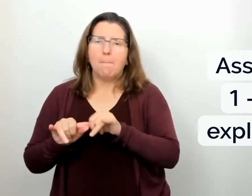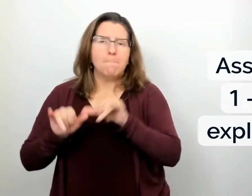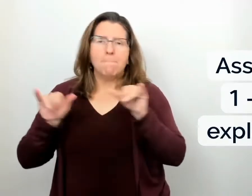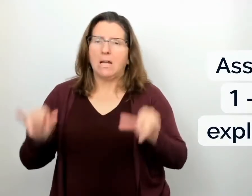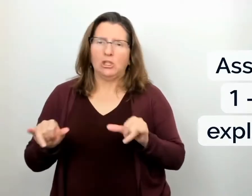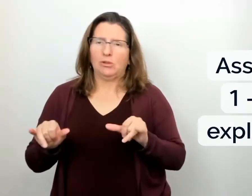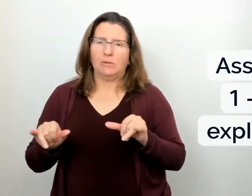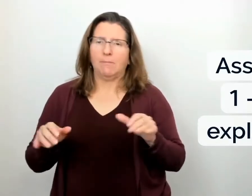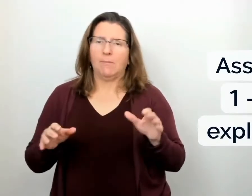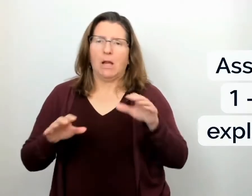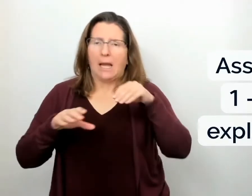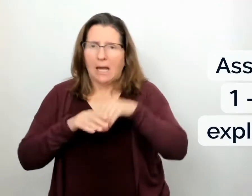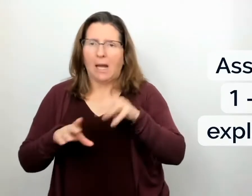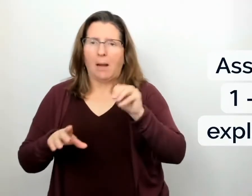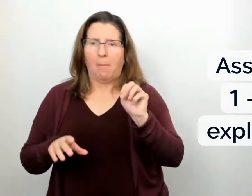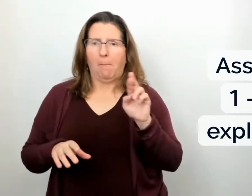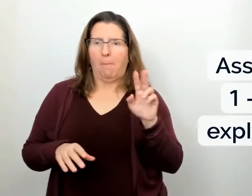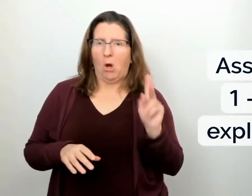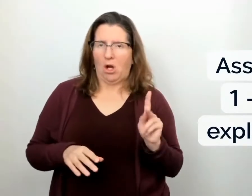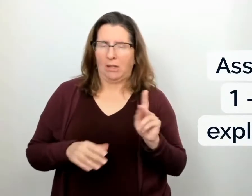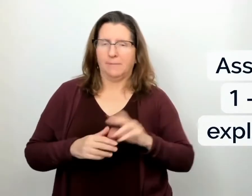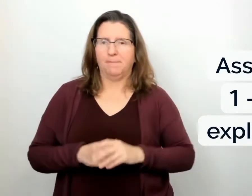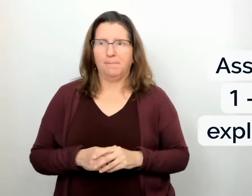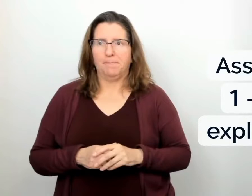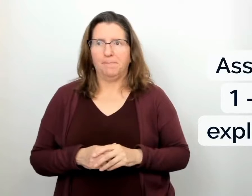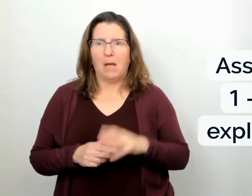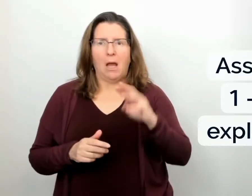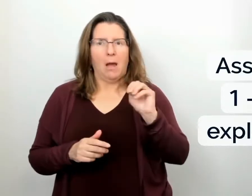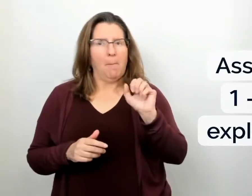and foremost, because learning is not measured through marks.